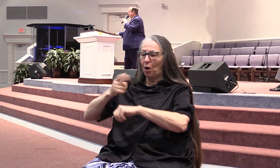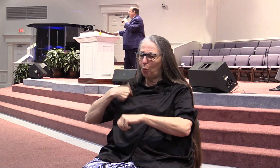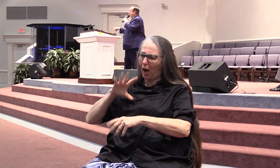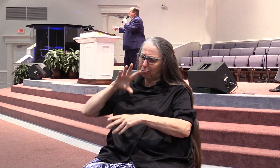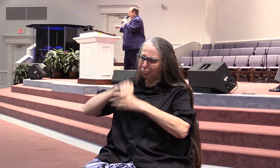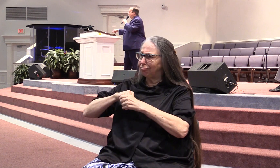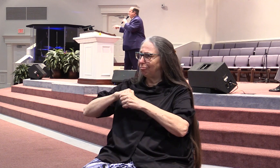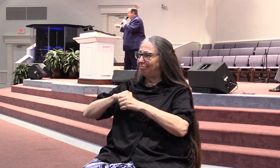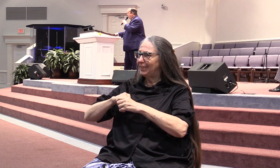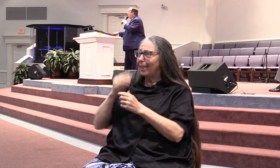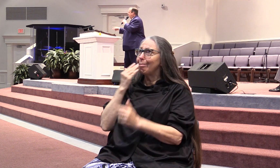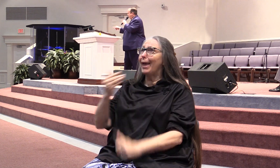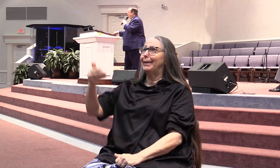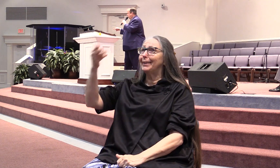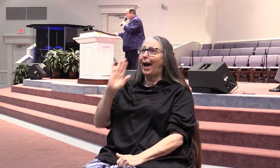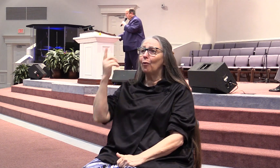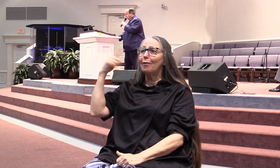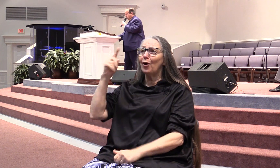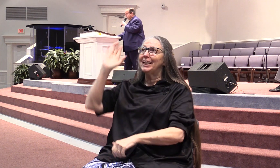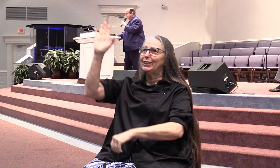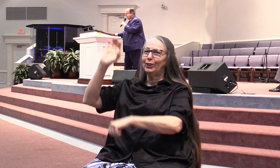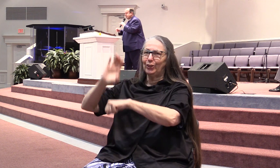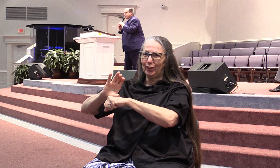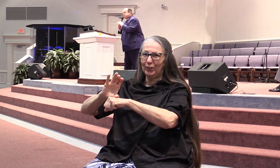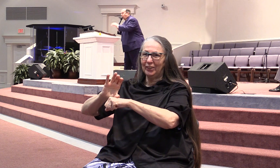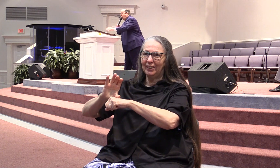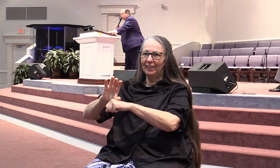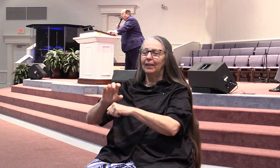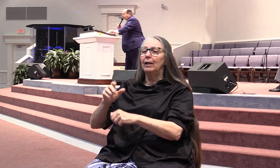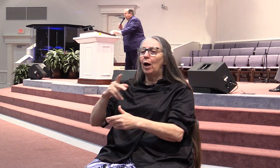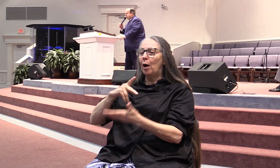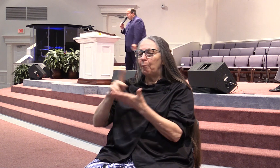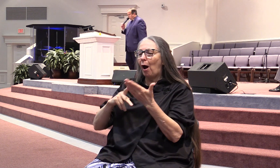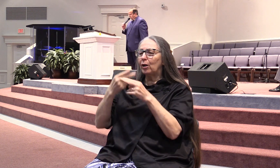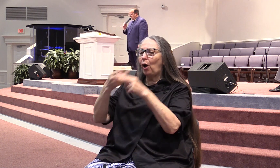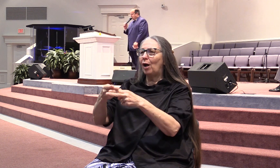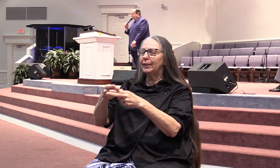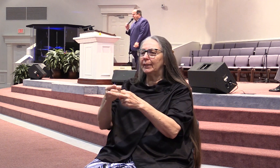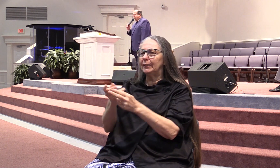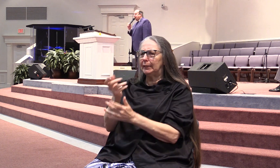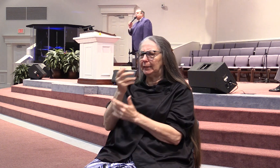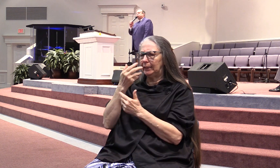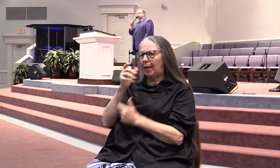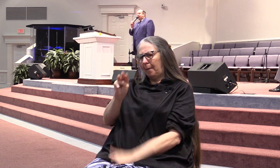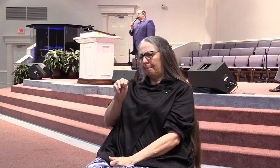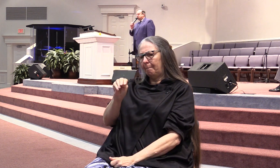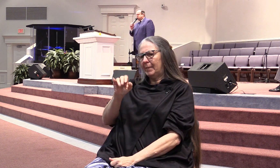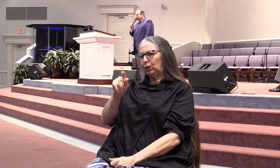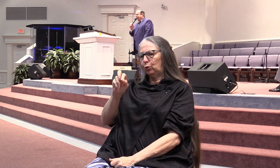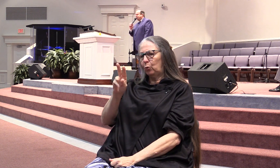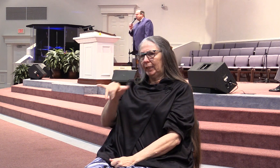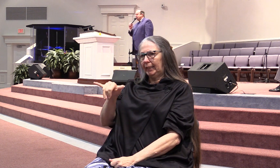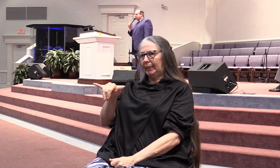of. I thank God for the church. Paul called it a mystery which had been hidden through the